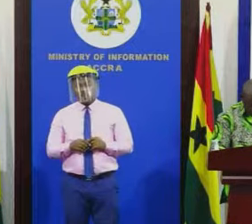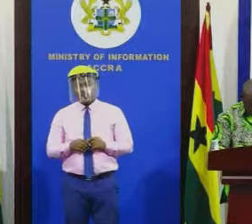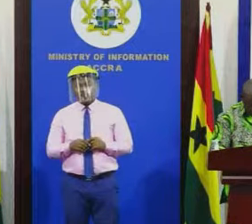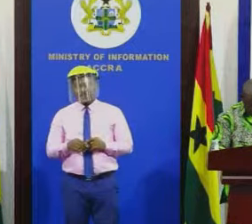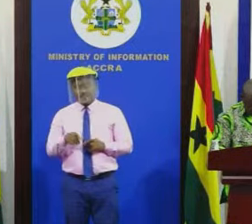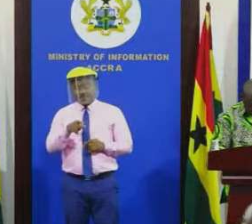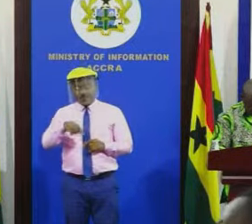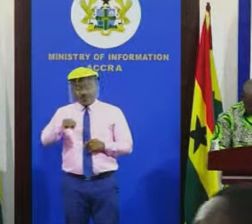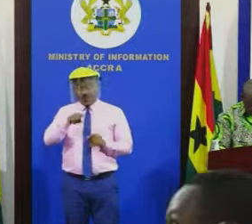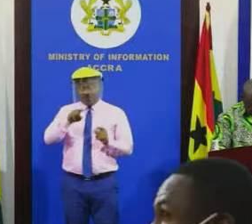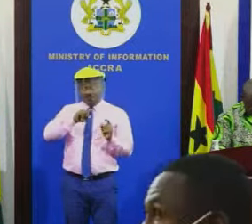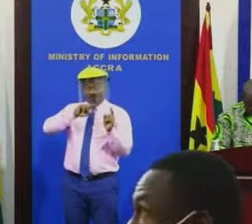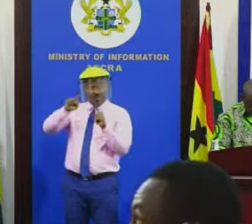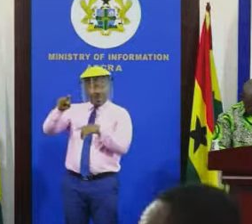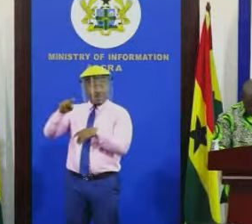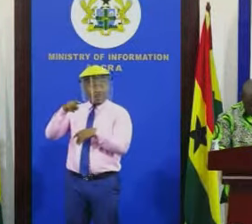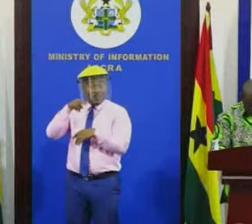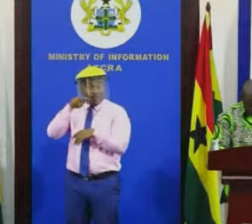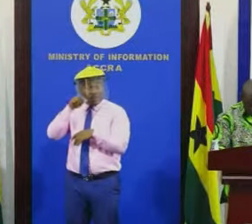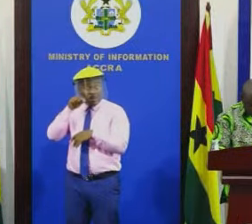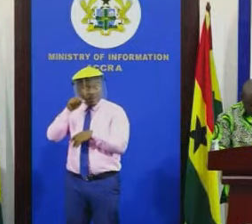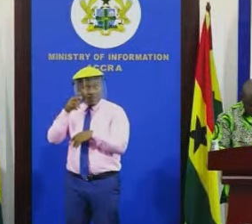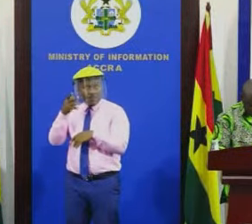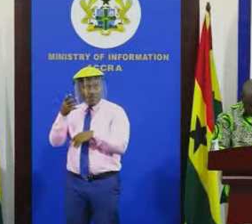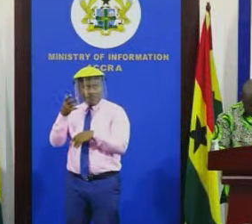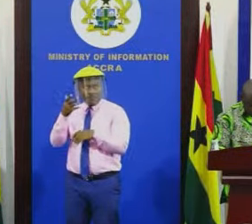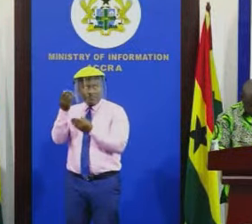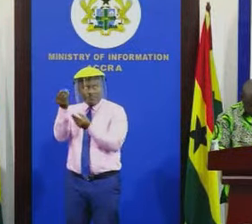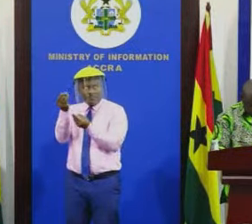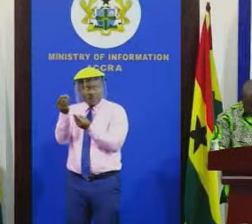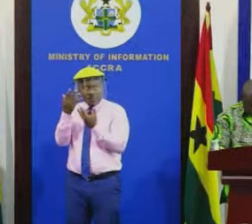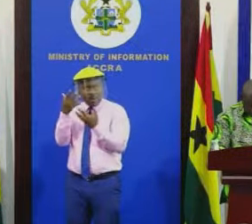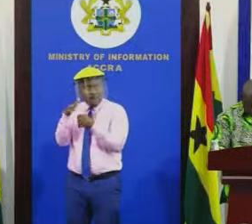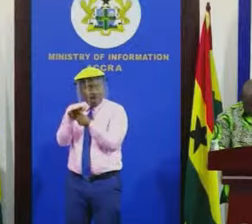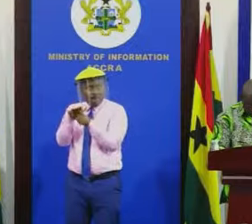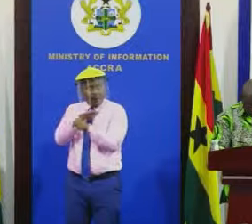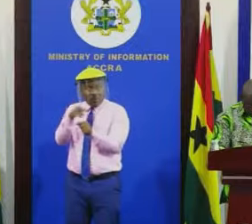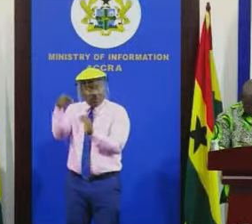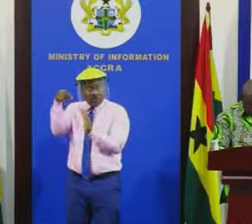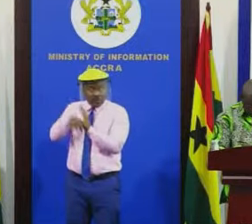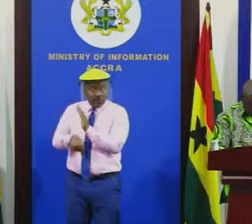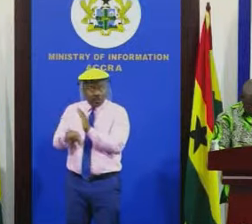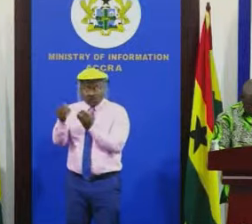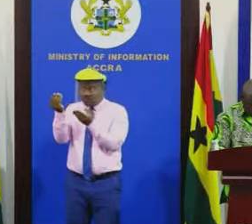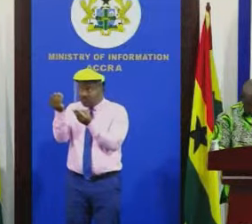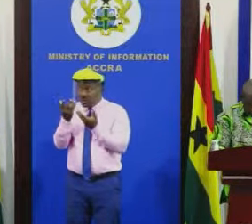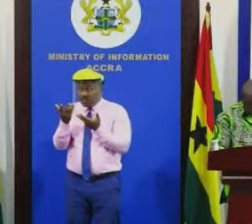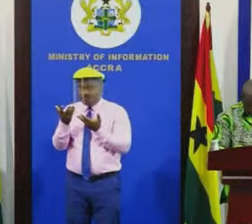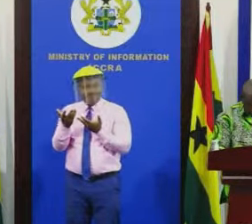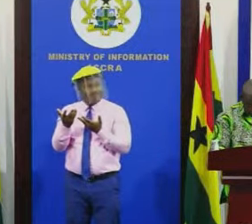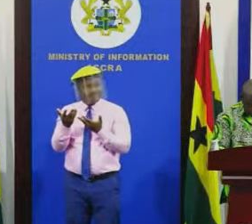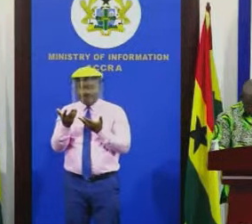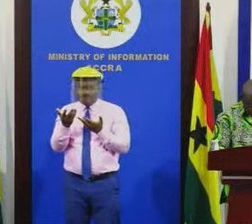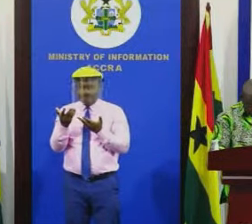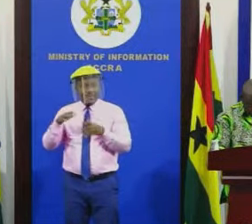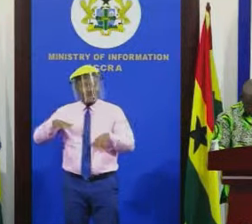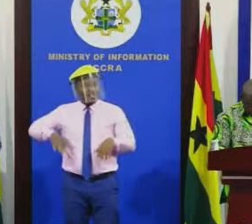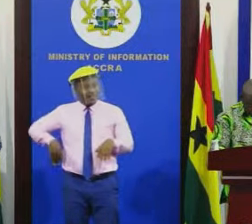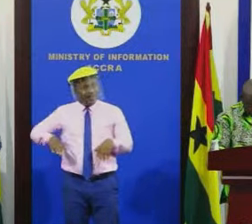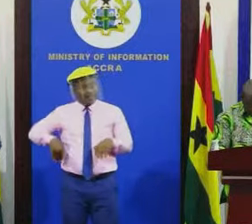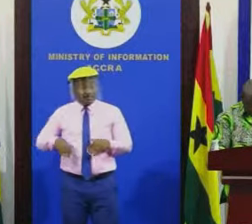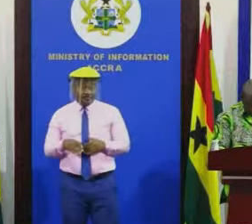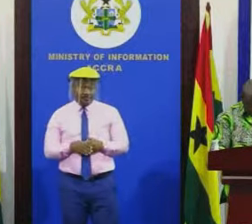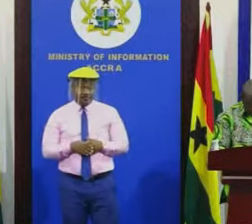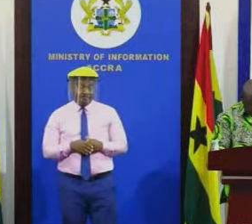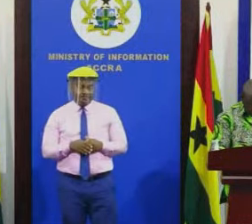they were taken there, we haven't gotten full details as to what actually transpired. Then you also want to know where